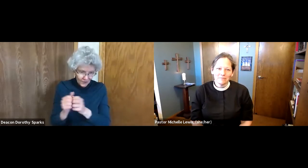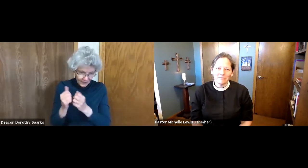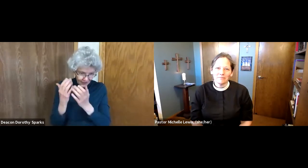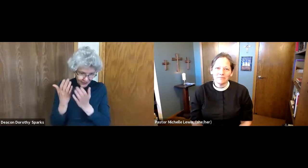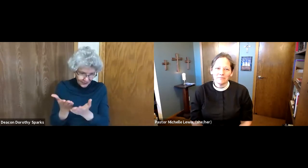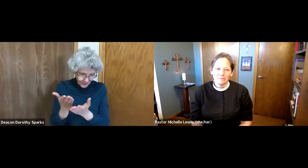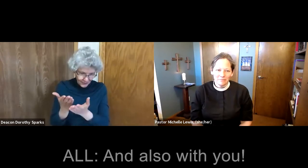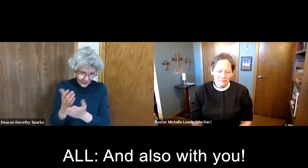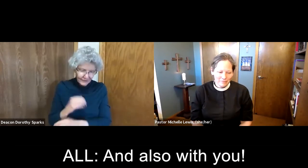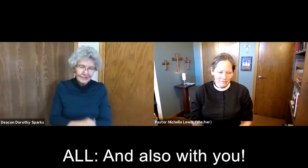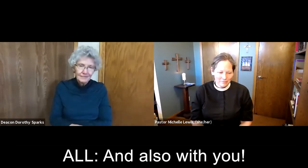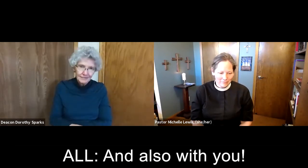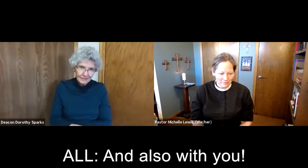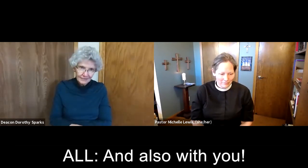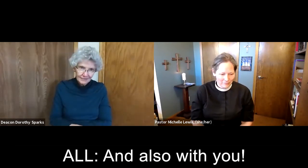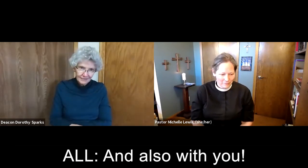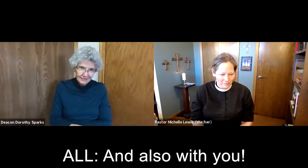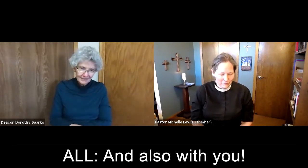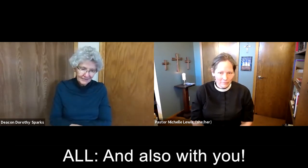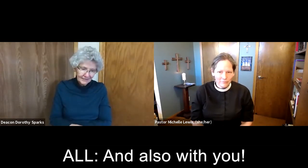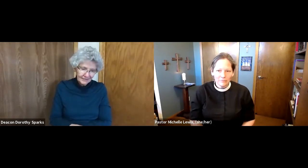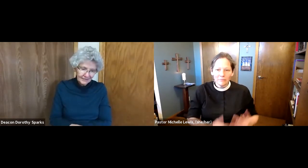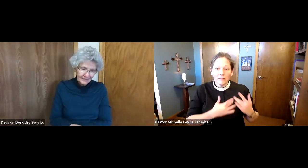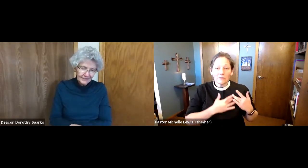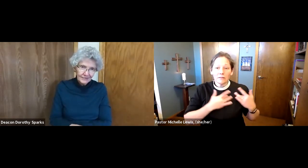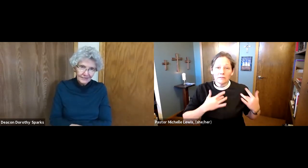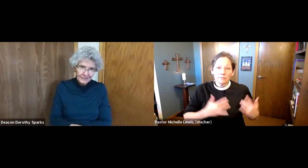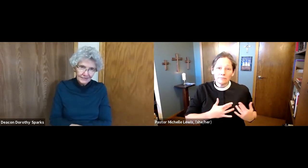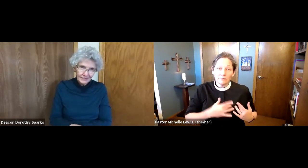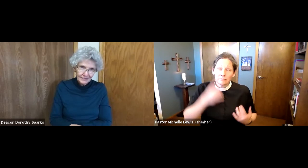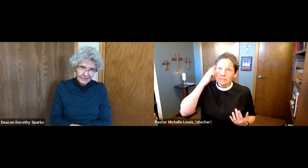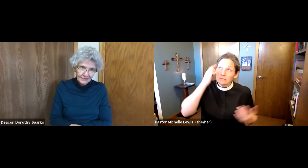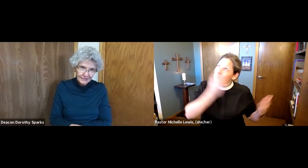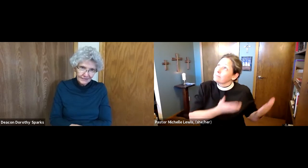The Lord be with you, and also with you.